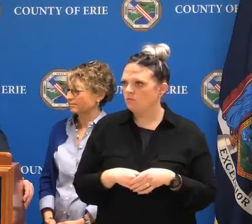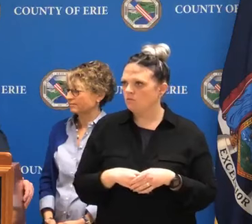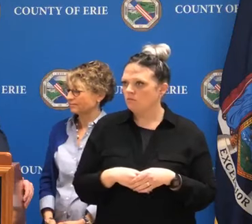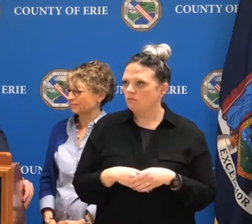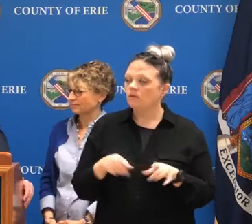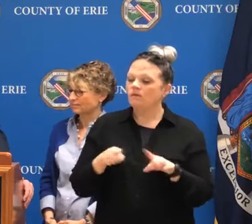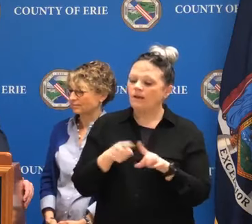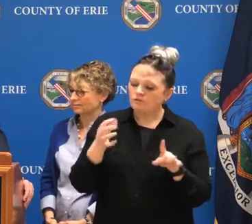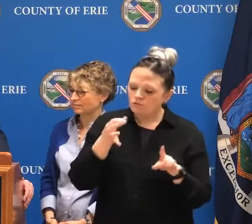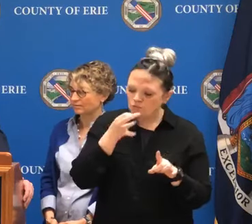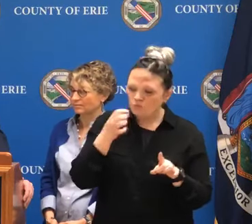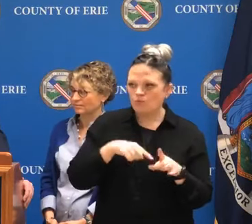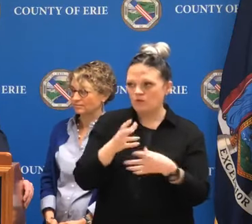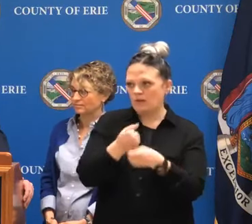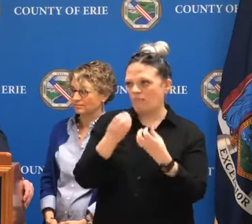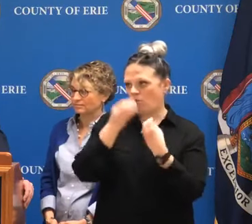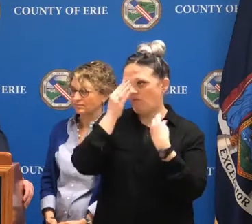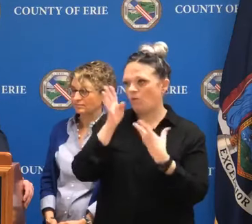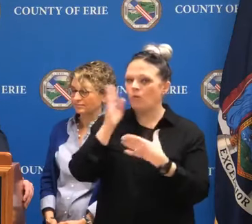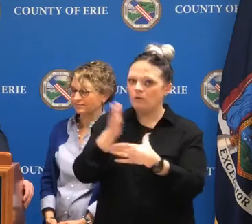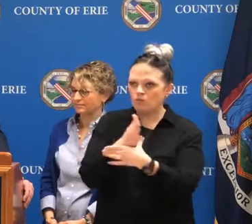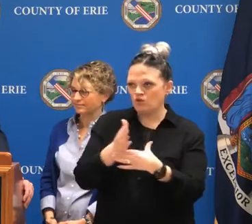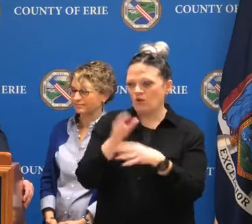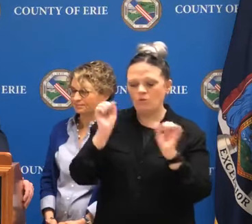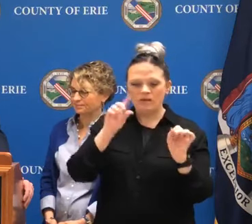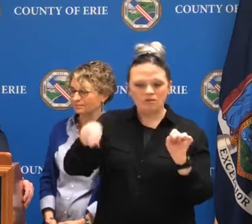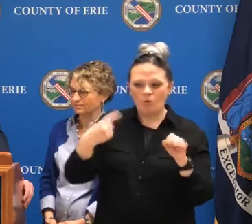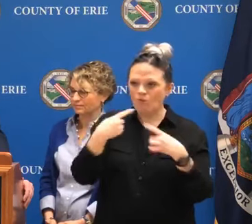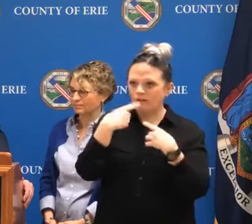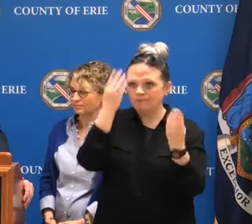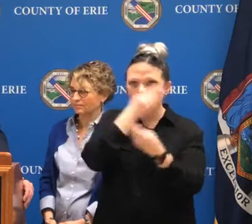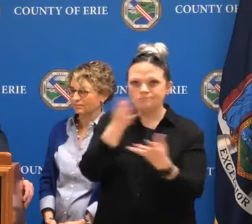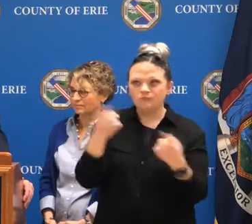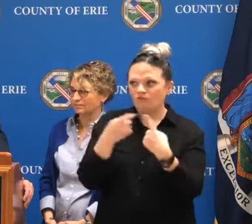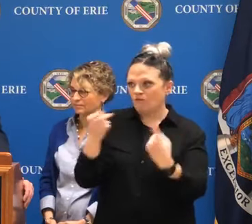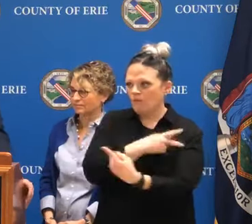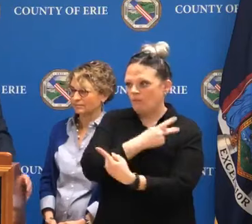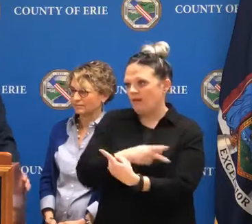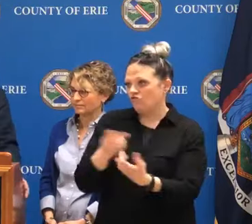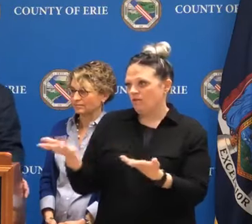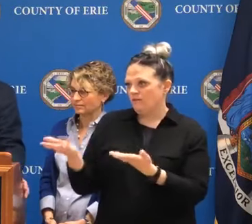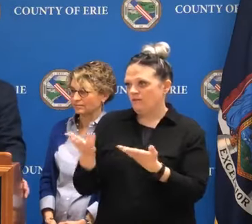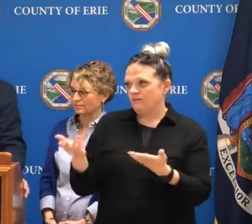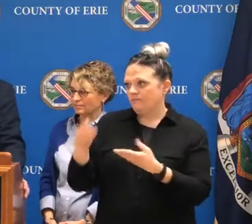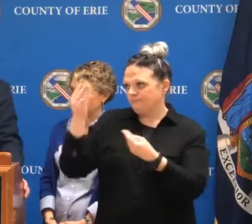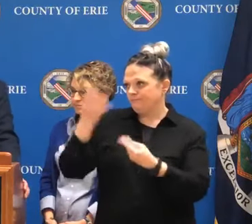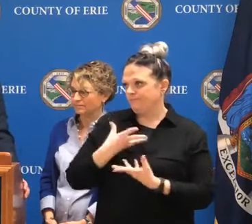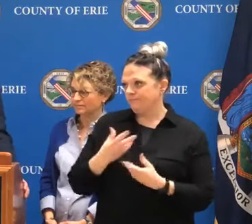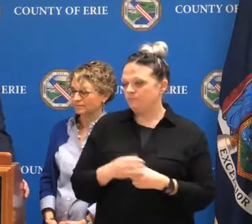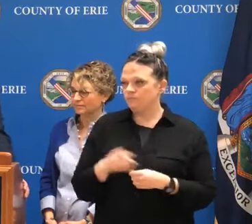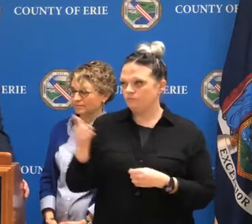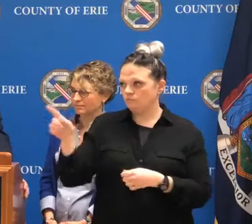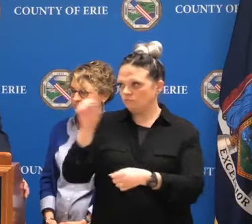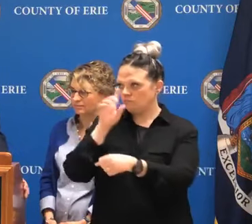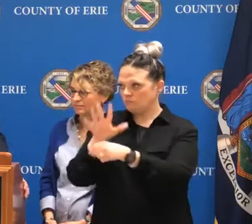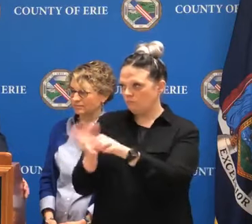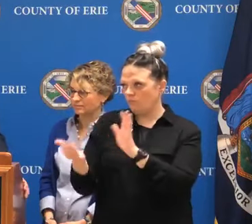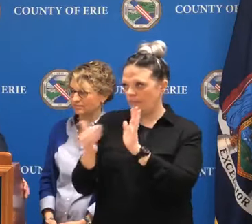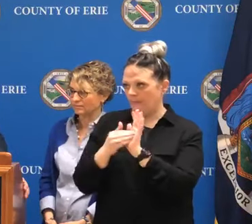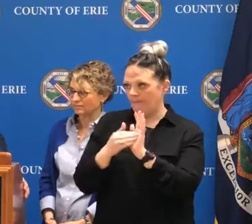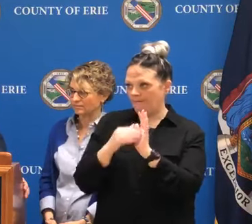more information, we'll share it. We can only share what has been provided to us by the patient. Sandra. So just to confirm again, there is